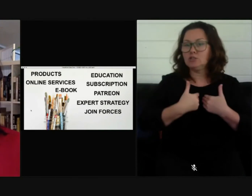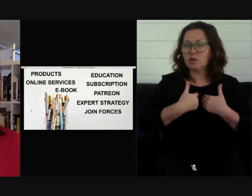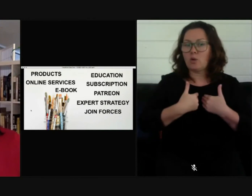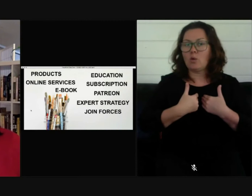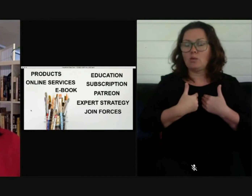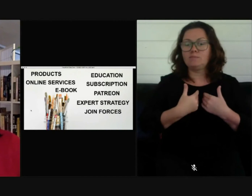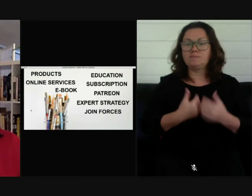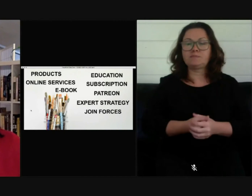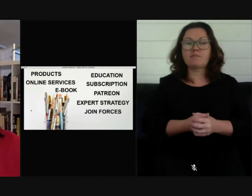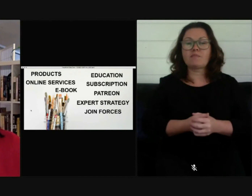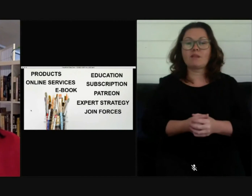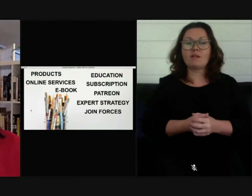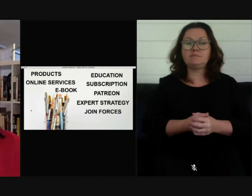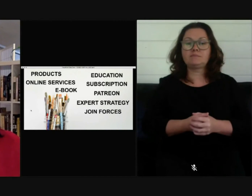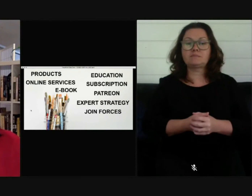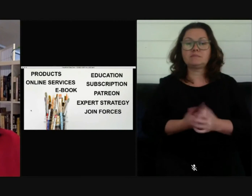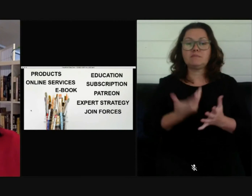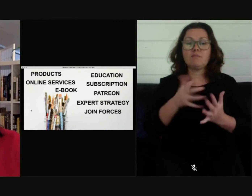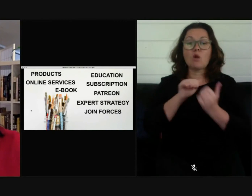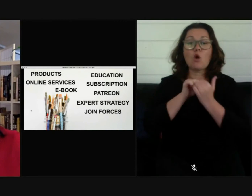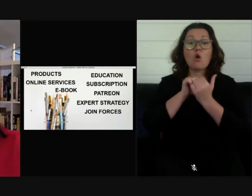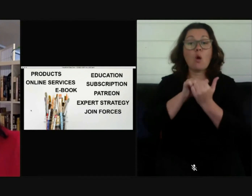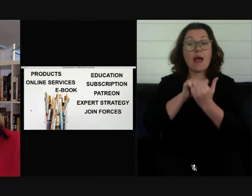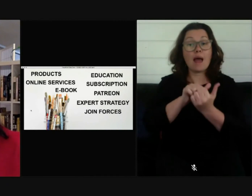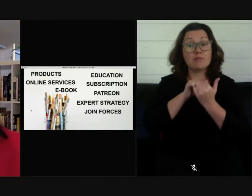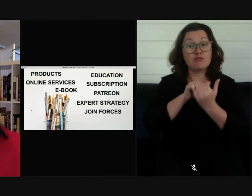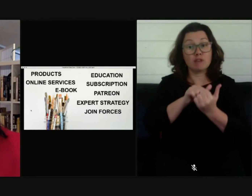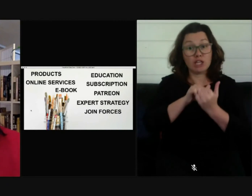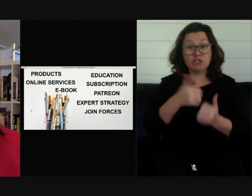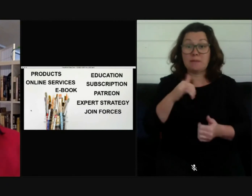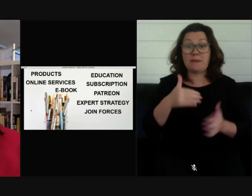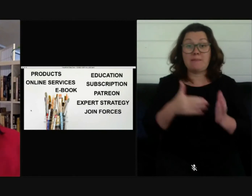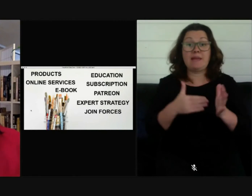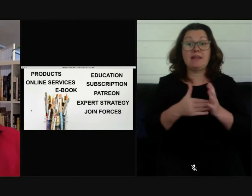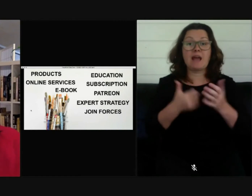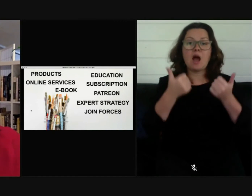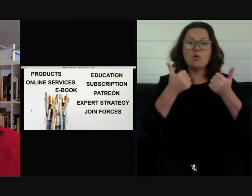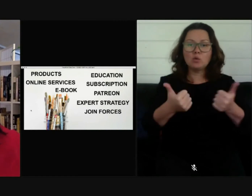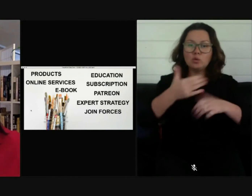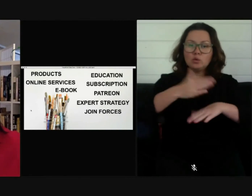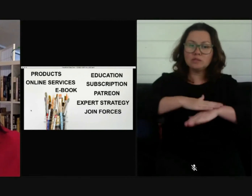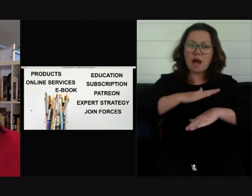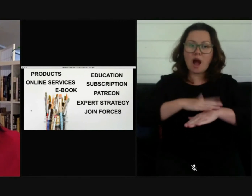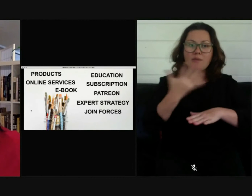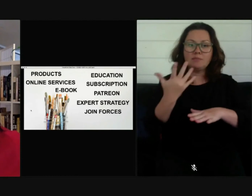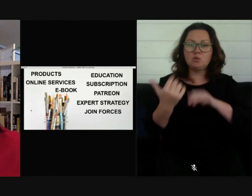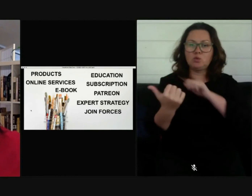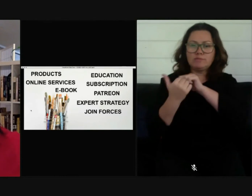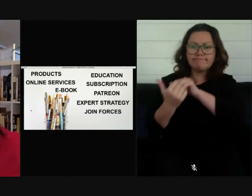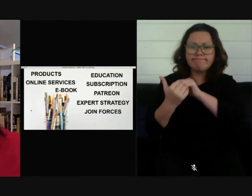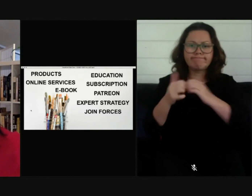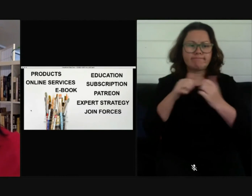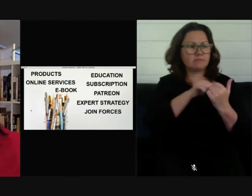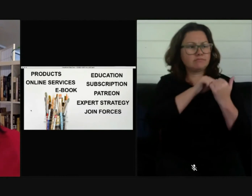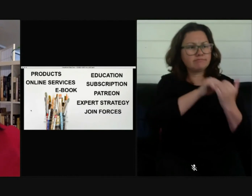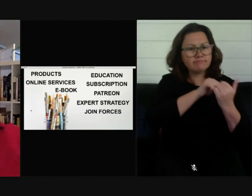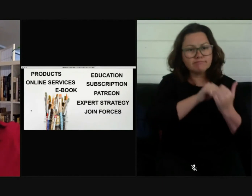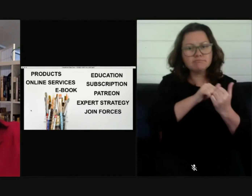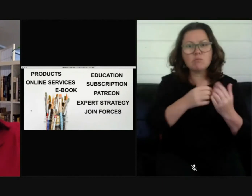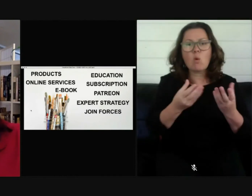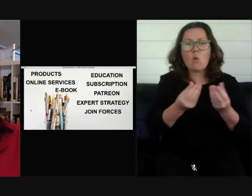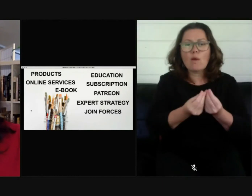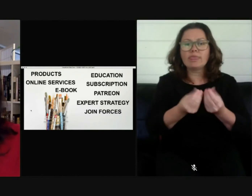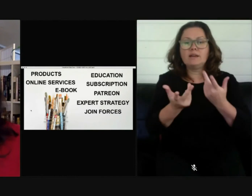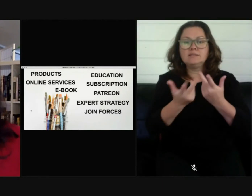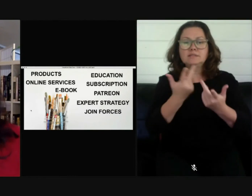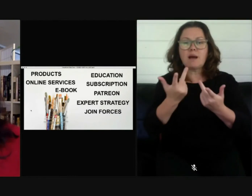Well, perhaps now is a good time to join forces with some of the sectors that have been less adversely affected by what's going on than we